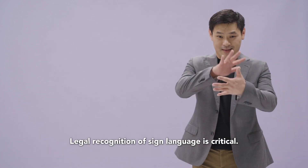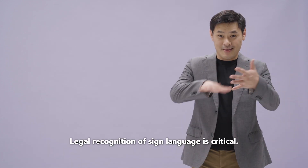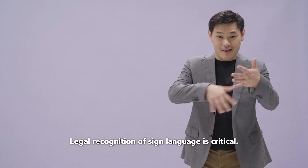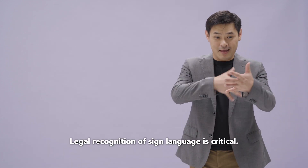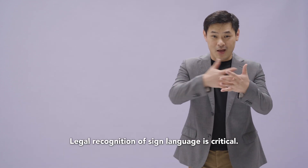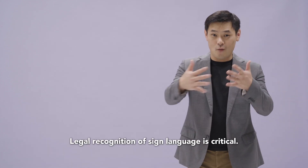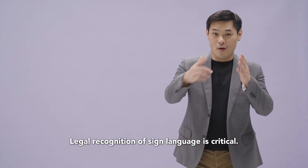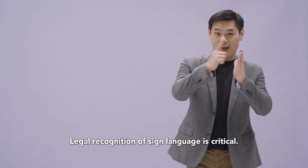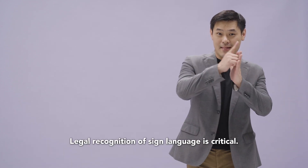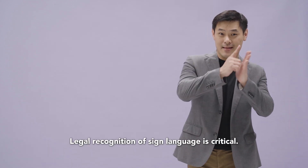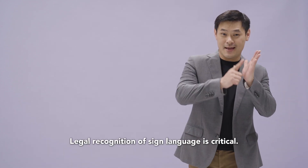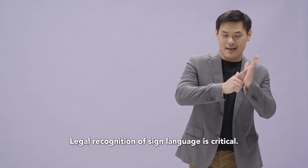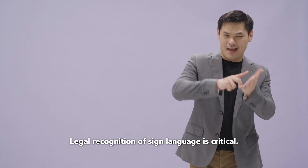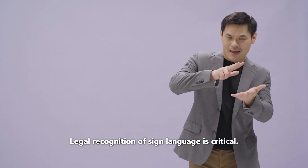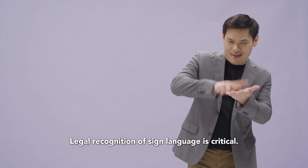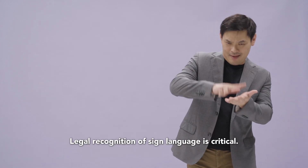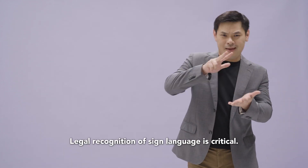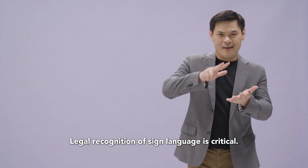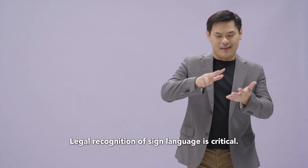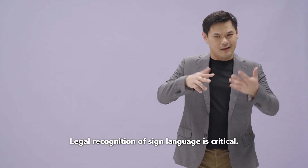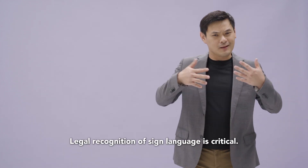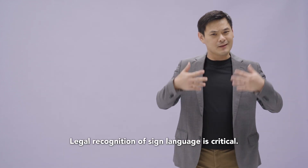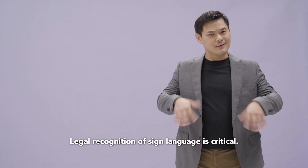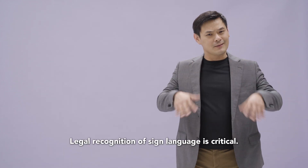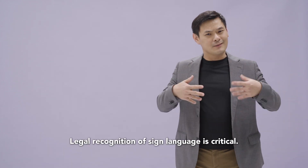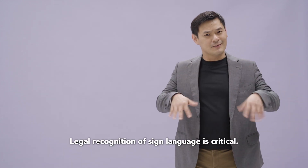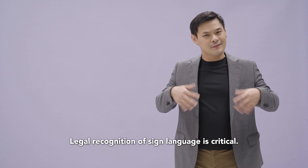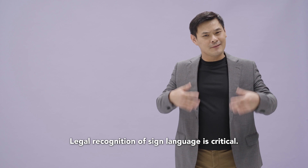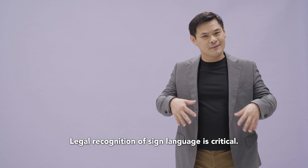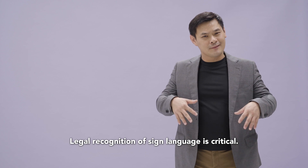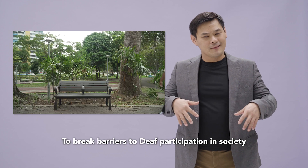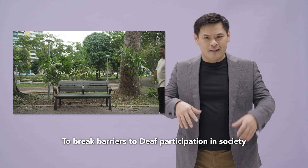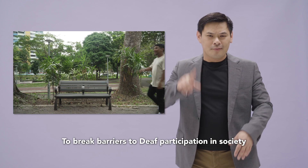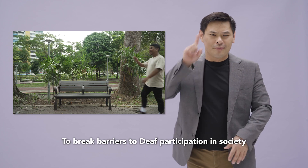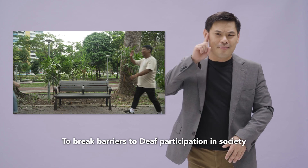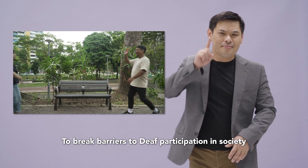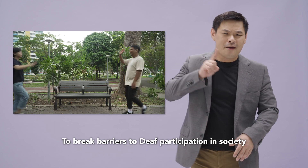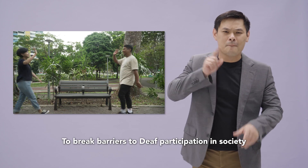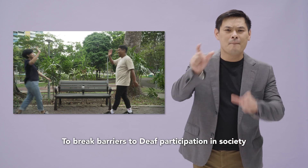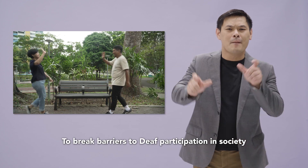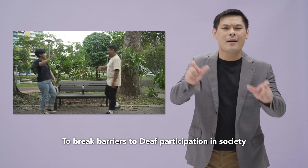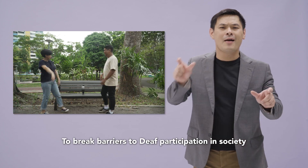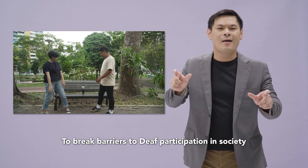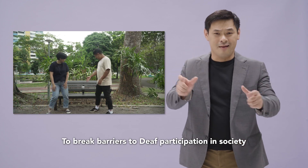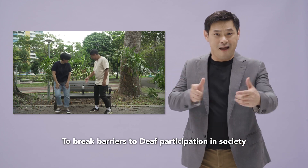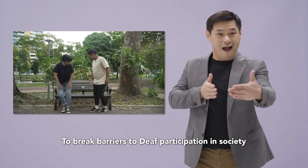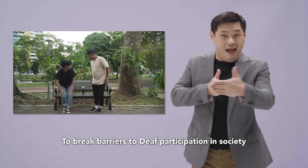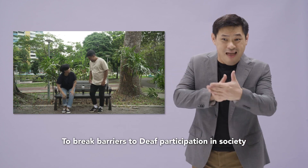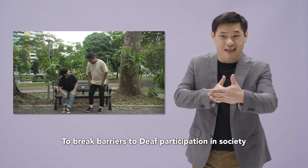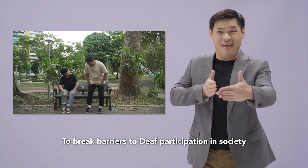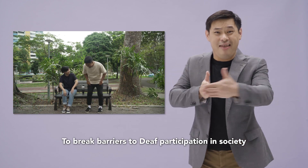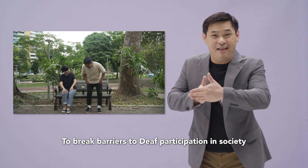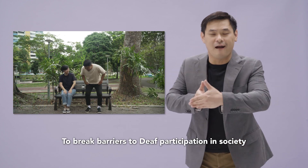Legal recognition of sign language is critical to break barriers to deaf participation in society